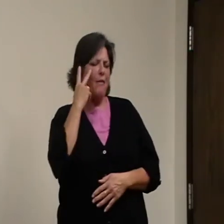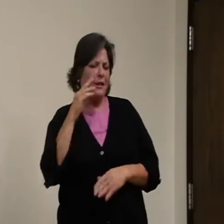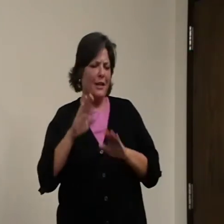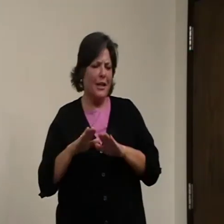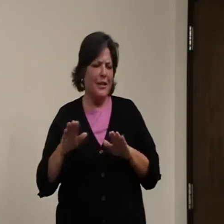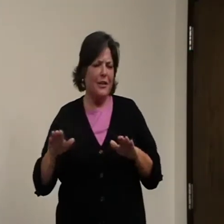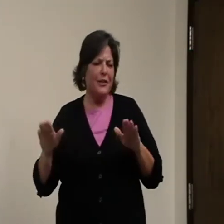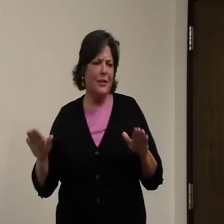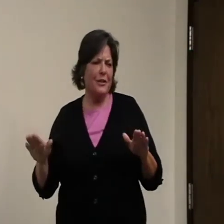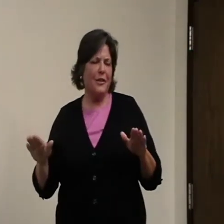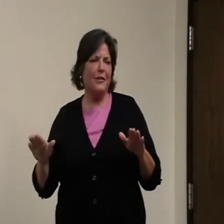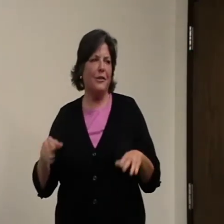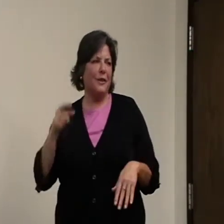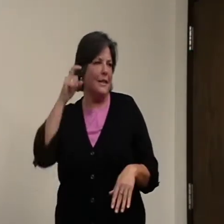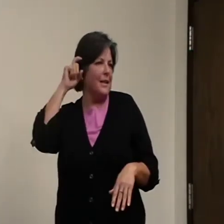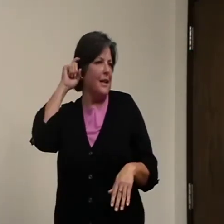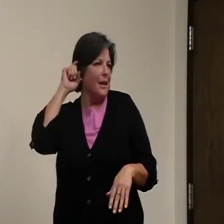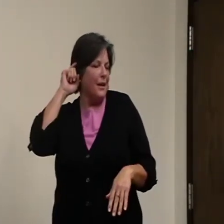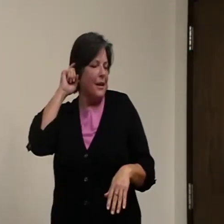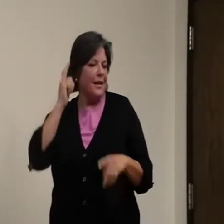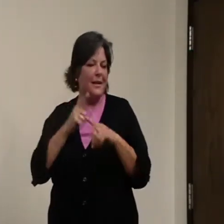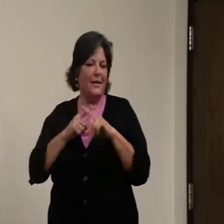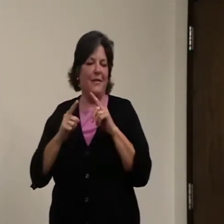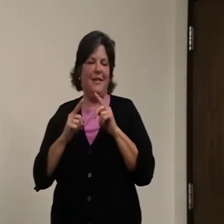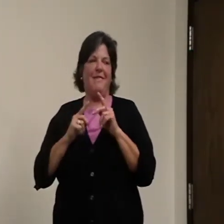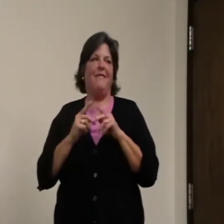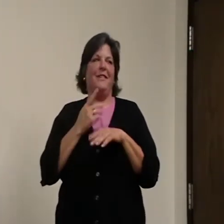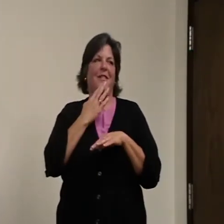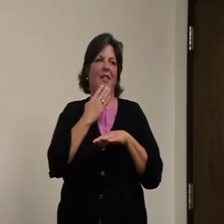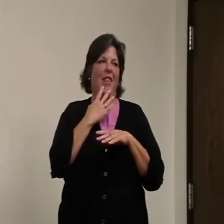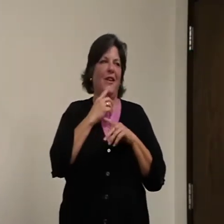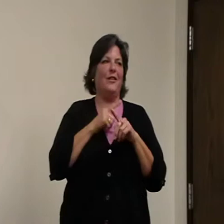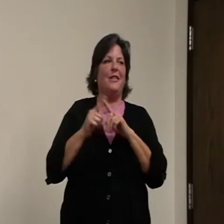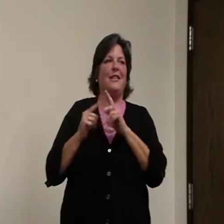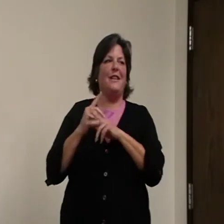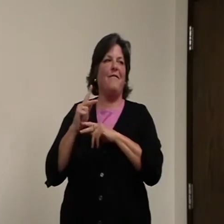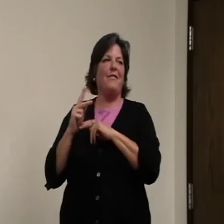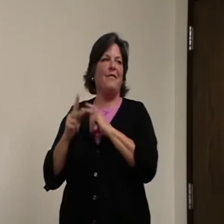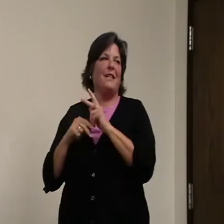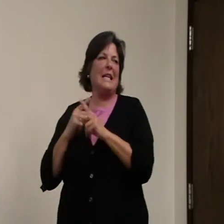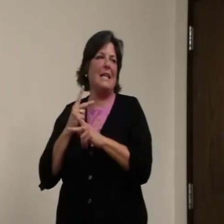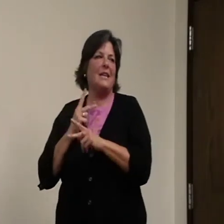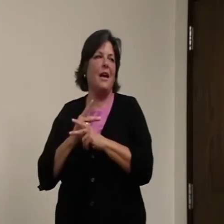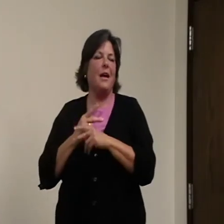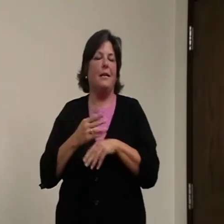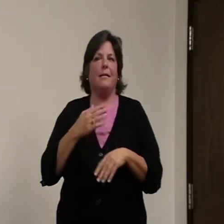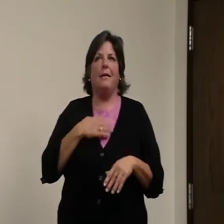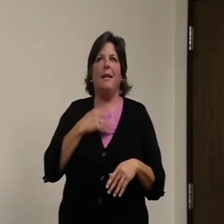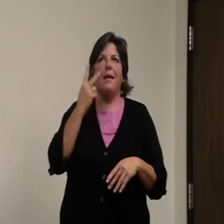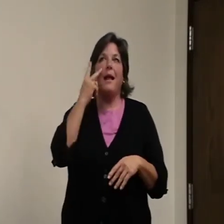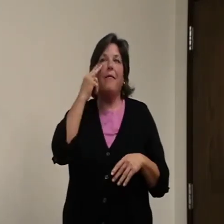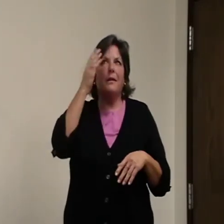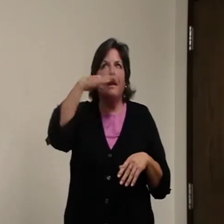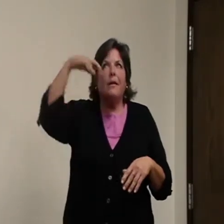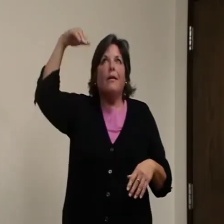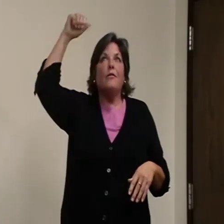versions of hearing aids, and then I've seen adult versions as well, and my dad has one, and he tried